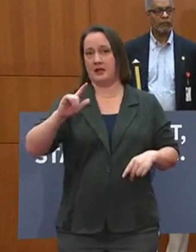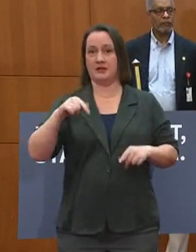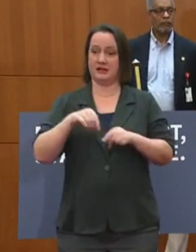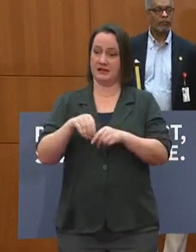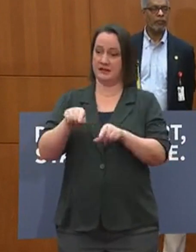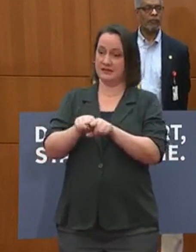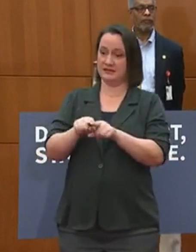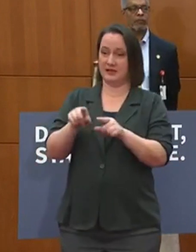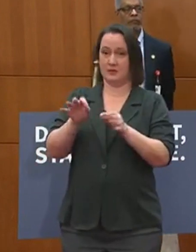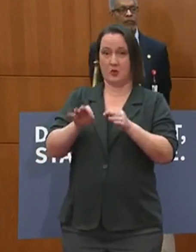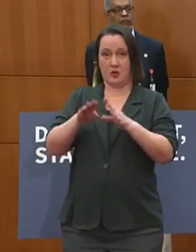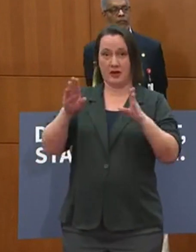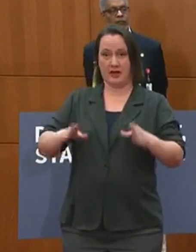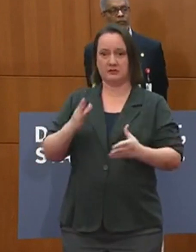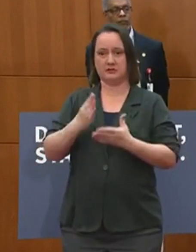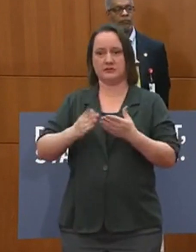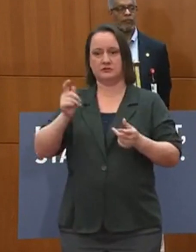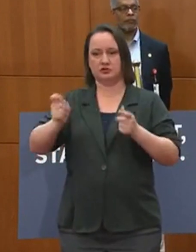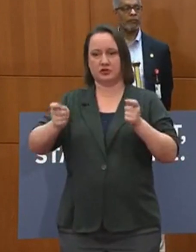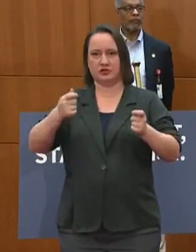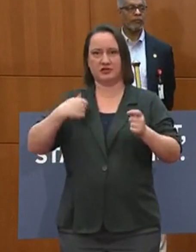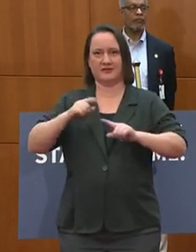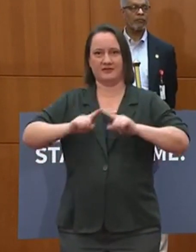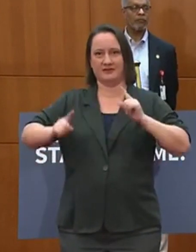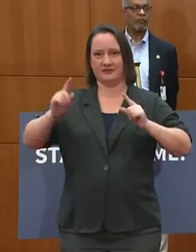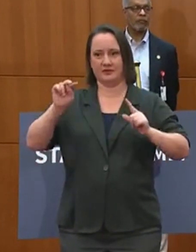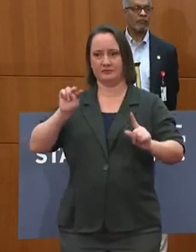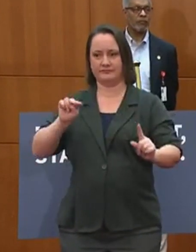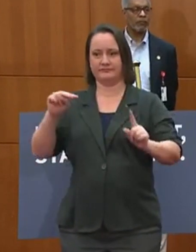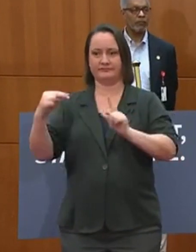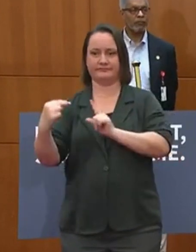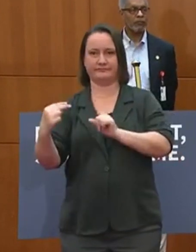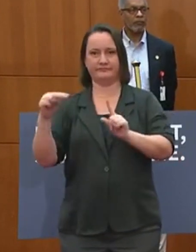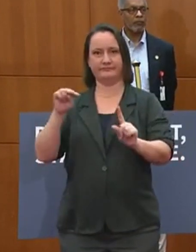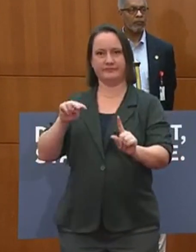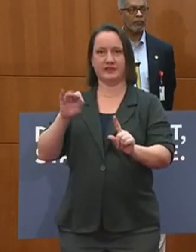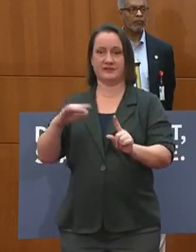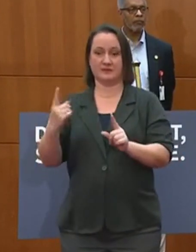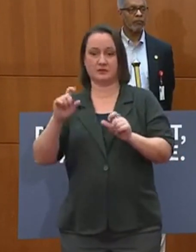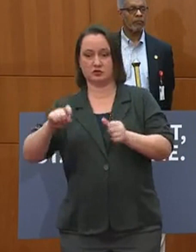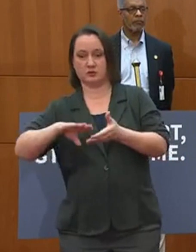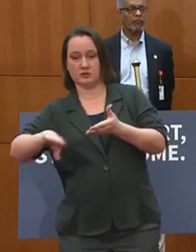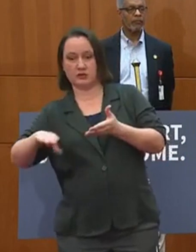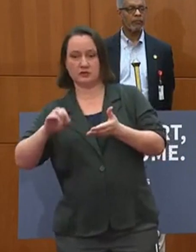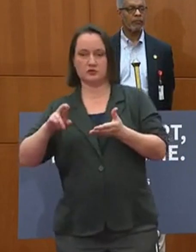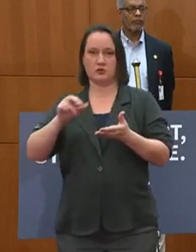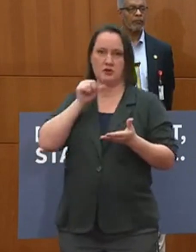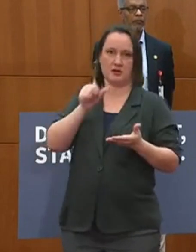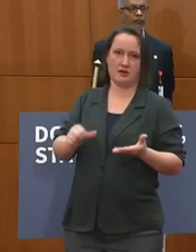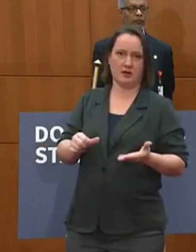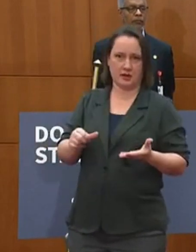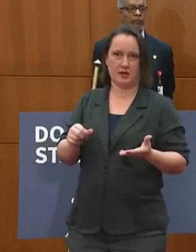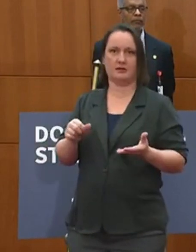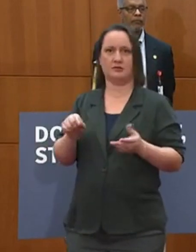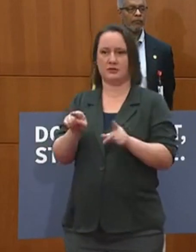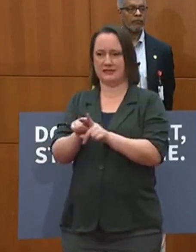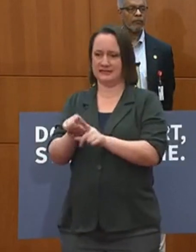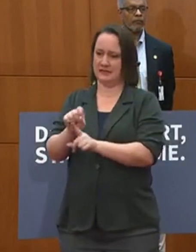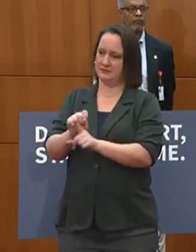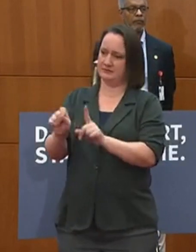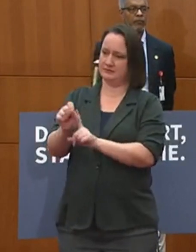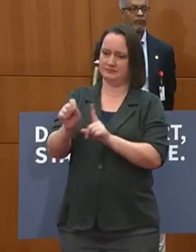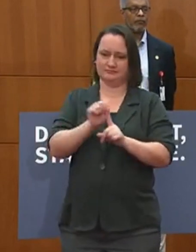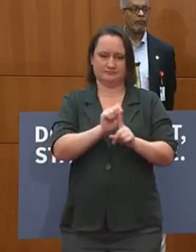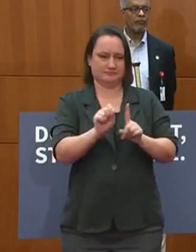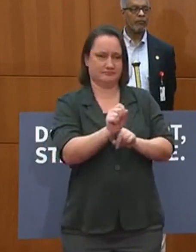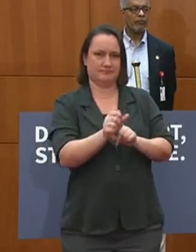courthouses judges coming to different conclusions about whether or not someone should be released in the same circumstances.